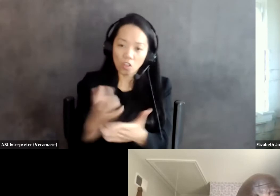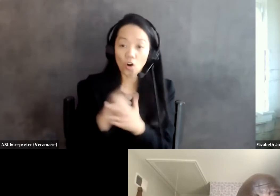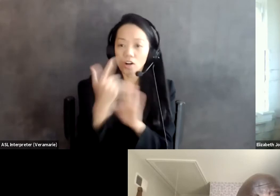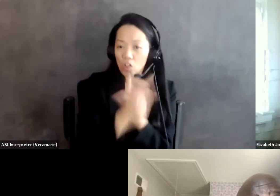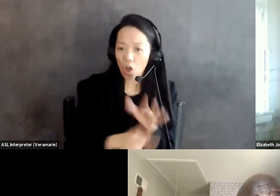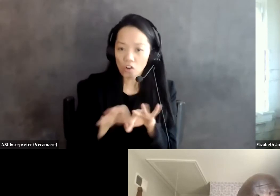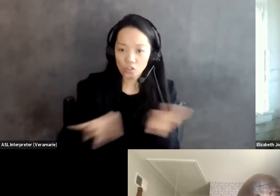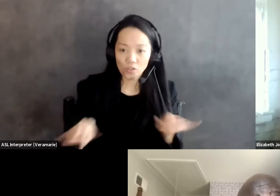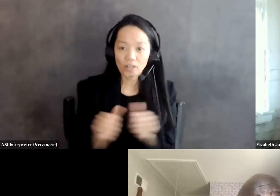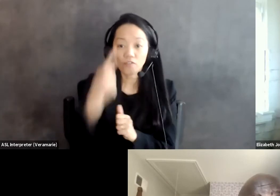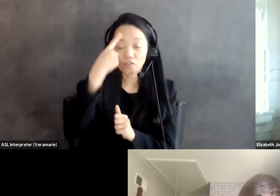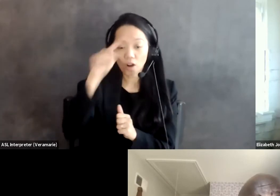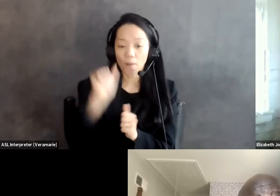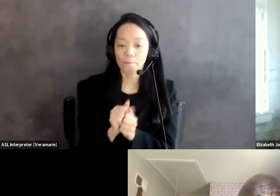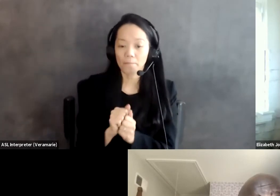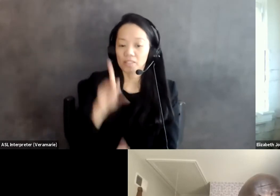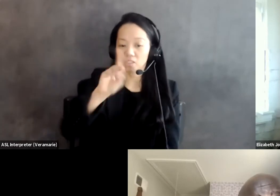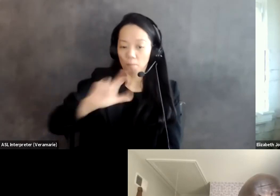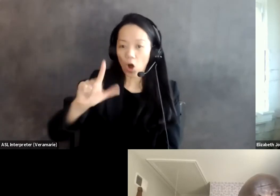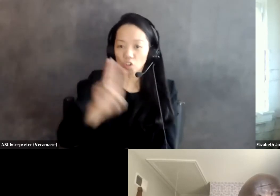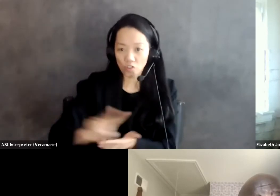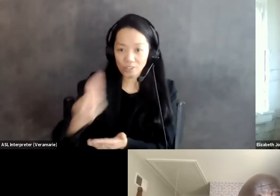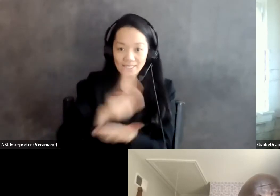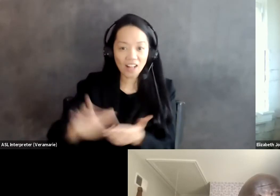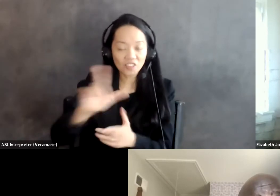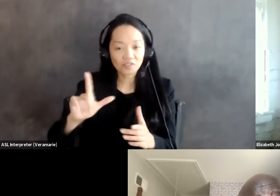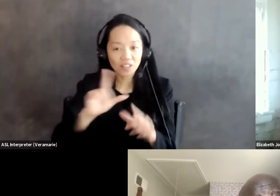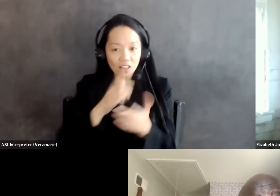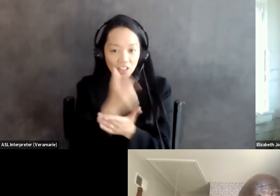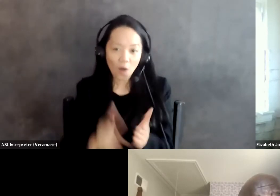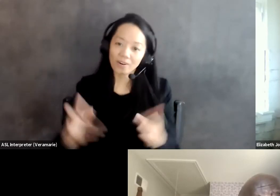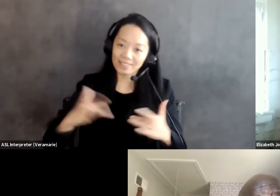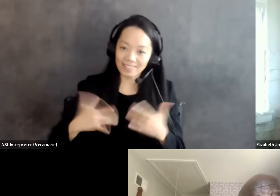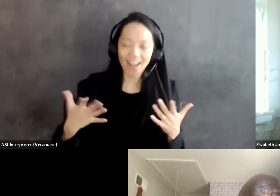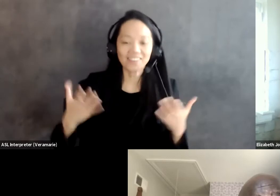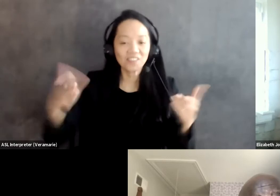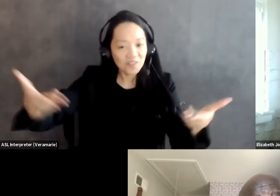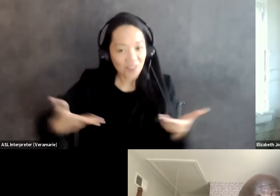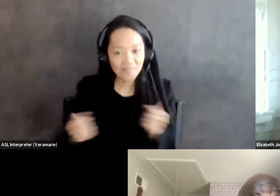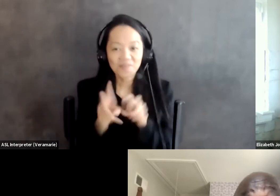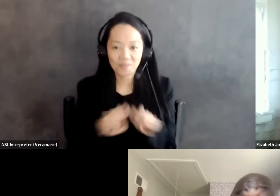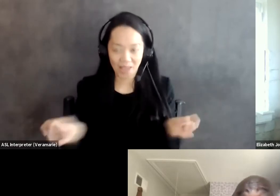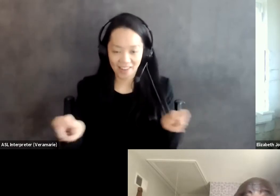from DePaul University College of Law, and we are delighted to welcome him today to the panel.